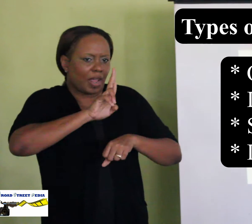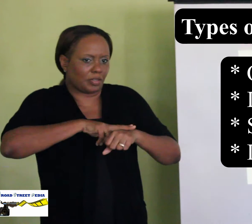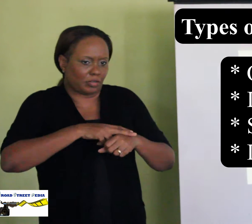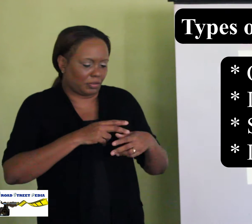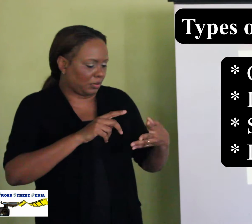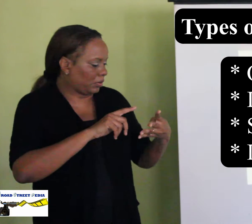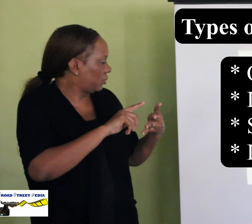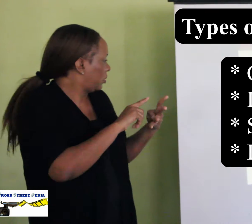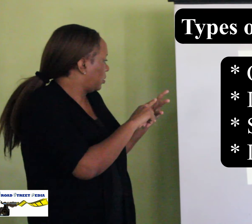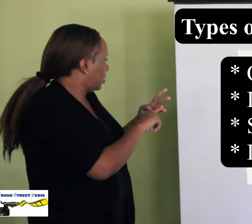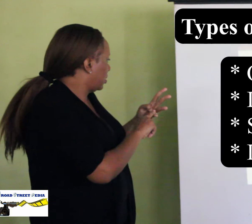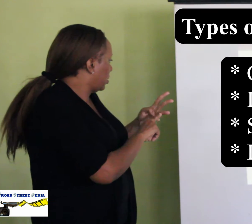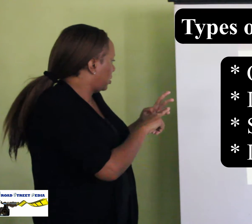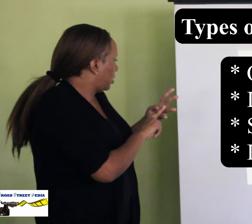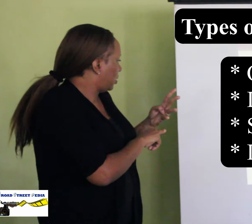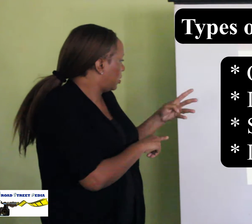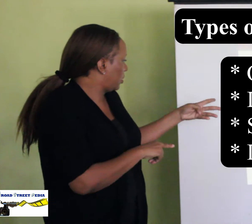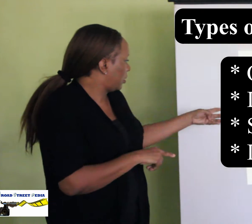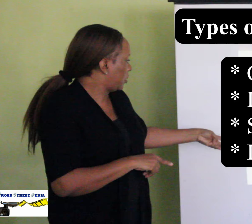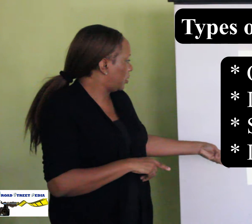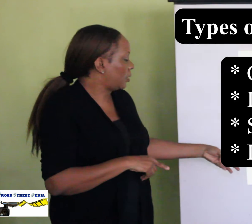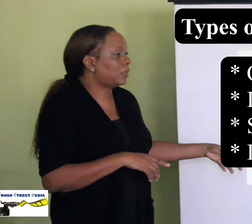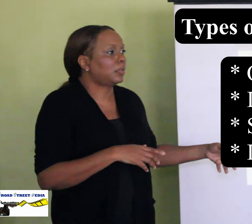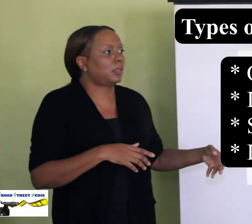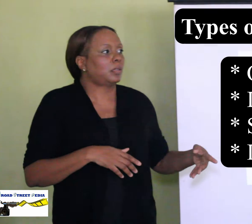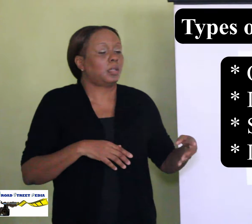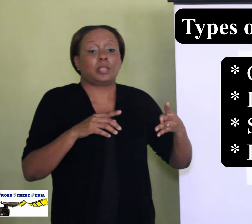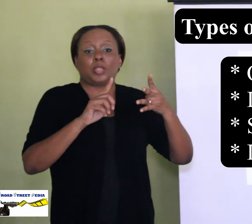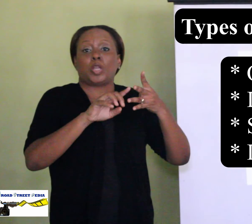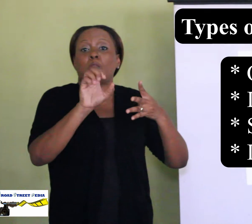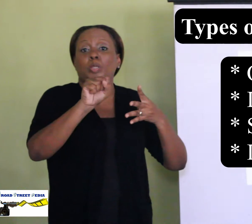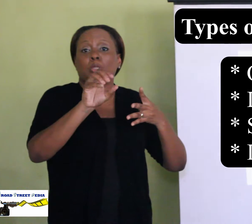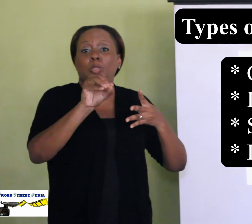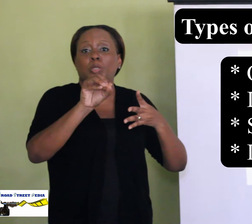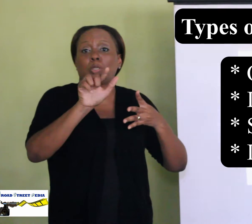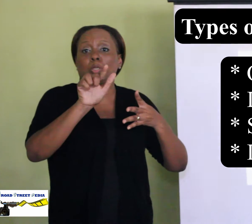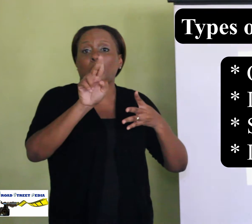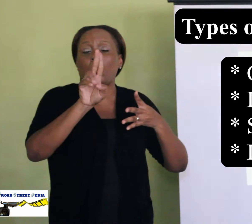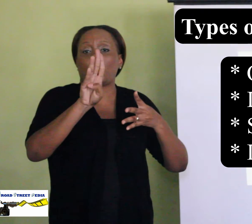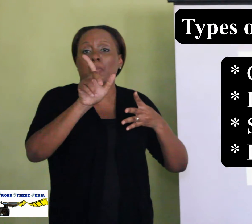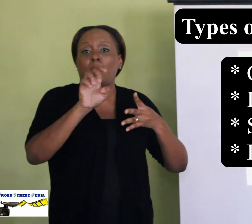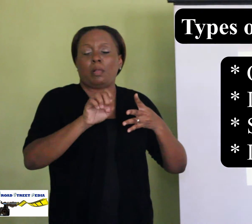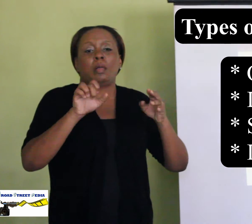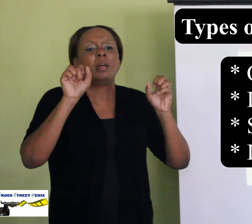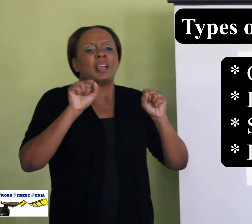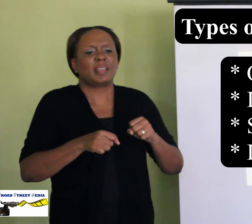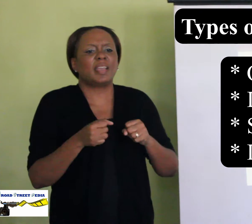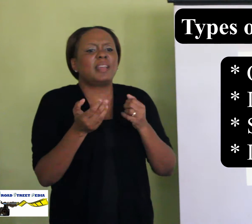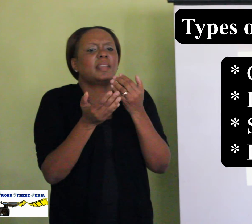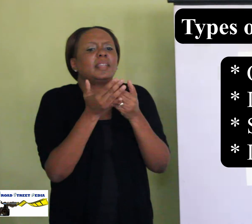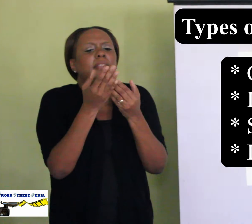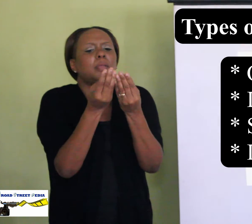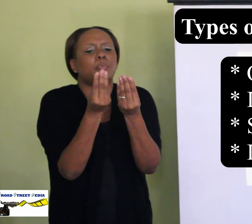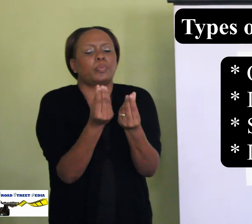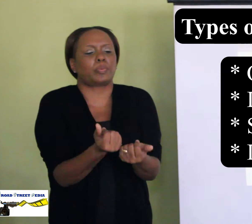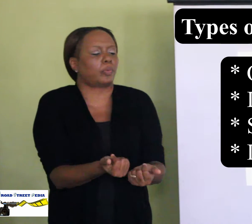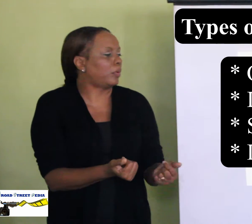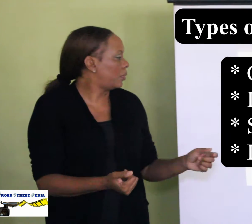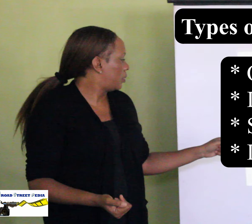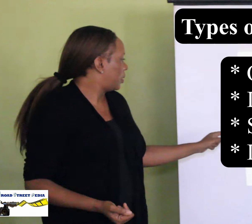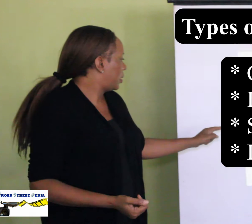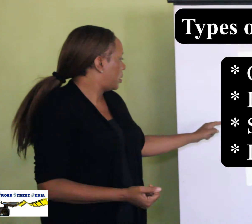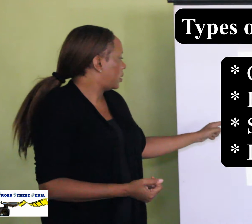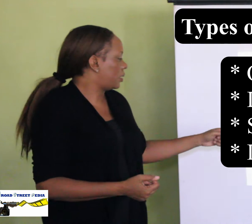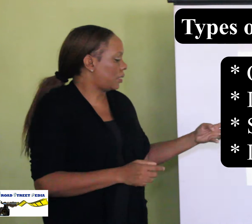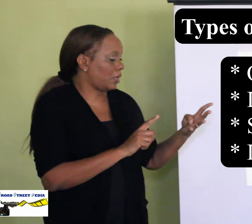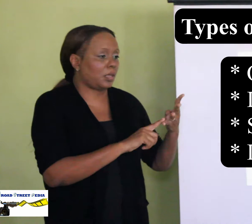insoluble, they cannot be easily dissolved. Now, we have some over here that you can view, right? I